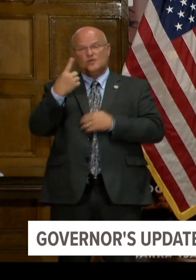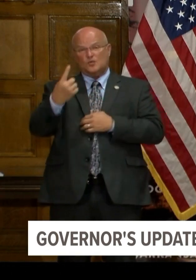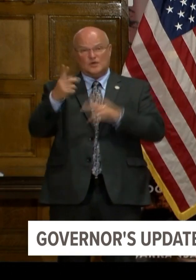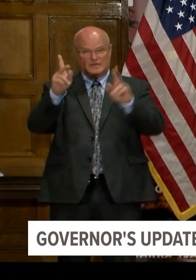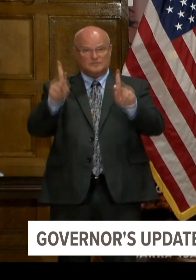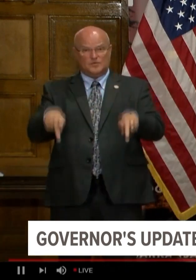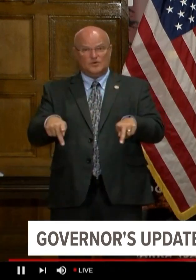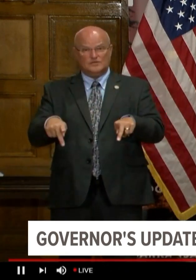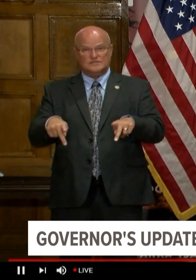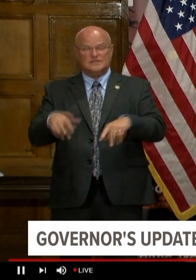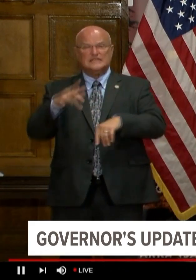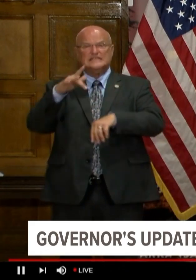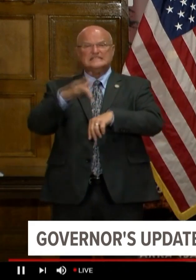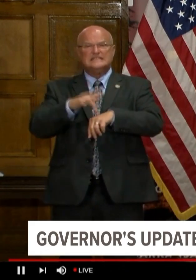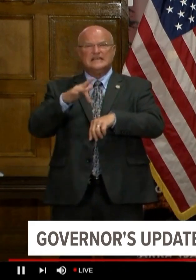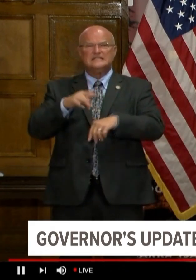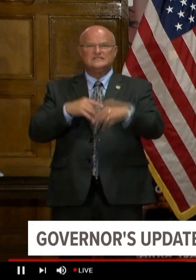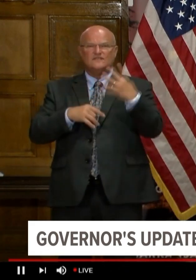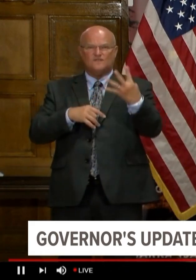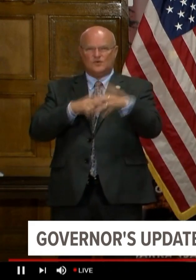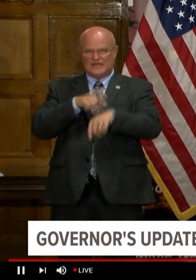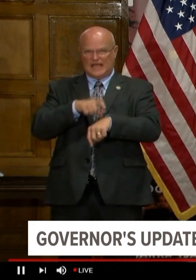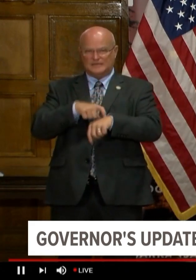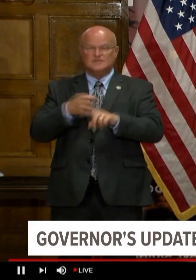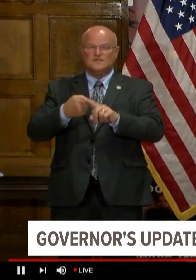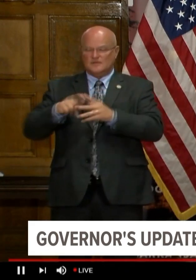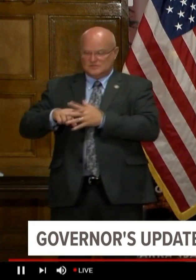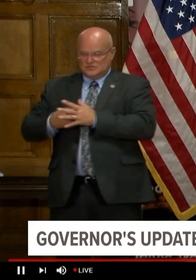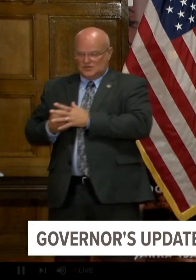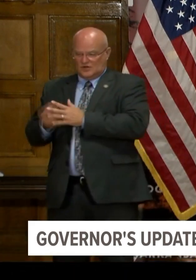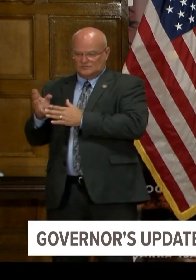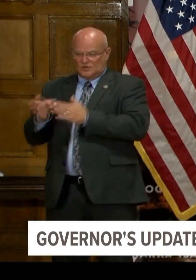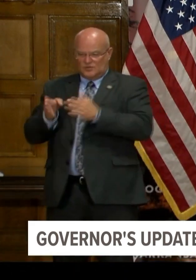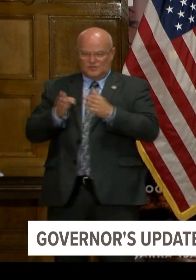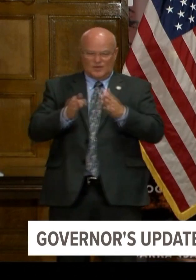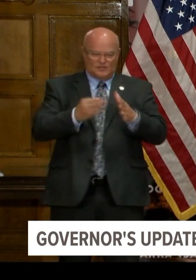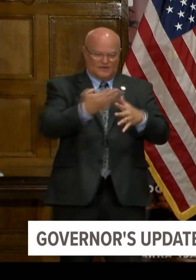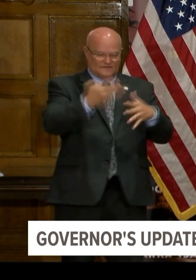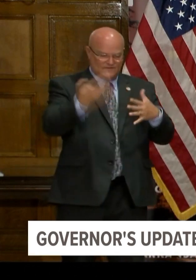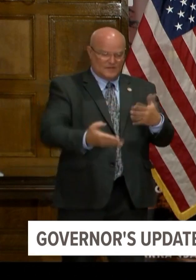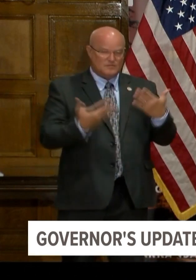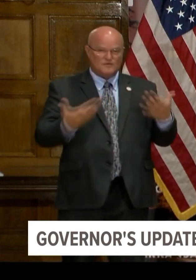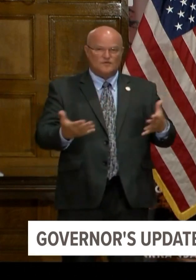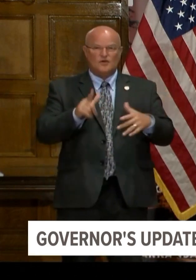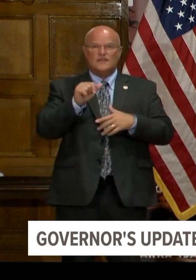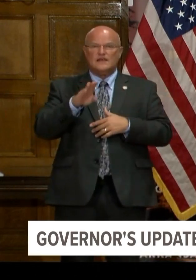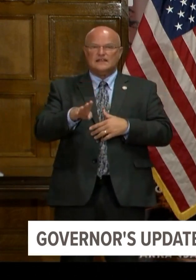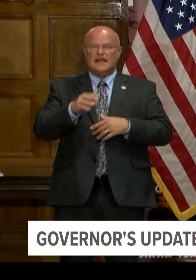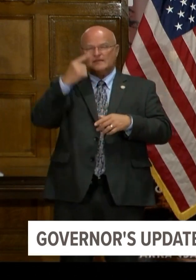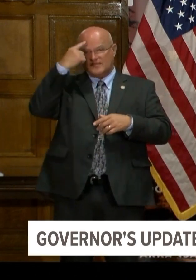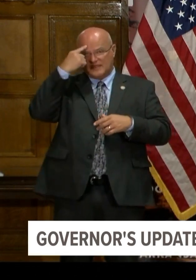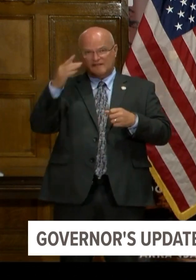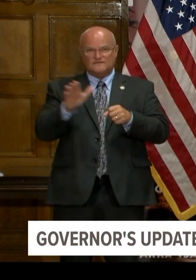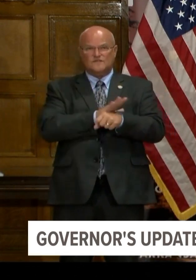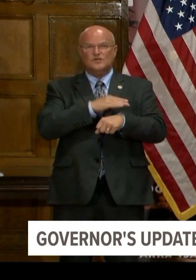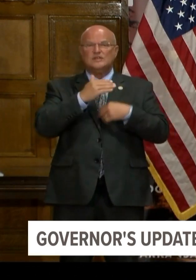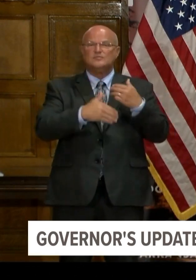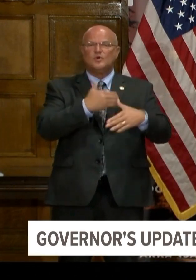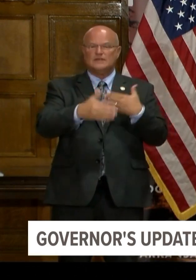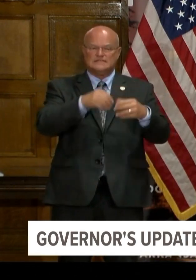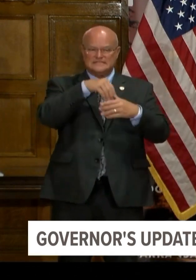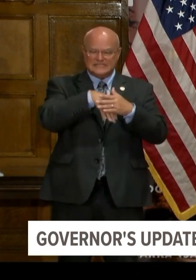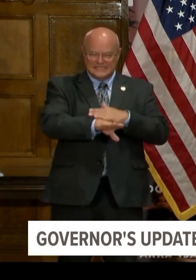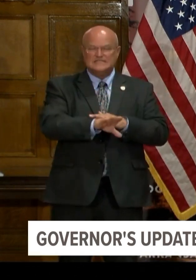patient were touched at least 4 times from start to finish before those lab results were considered to be fully processed by